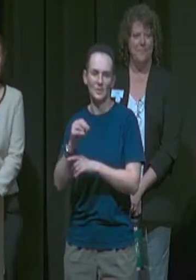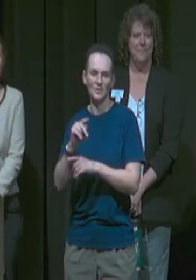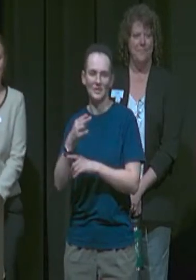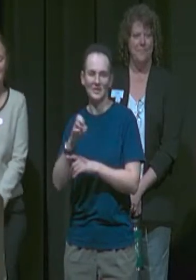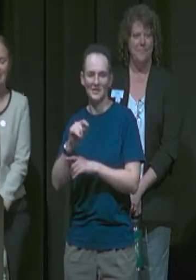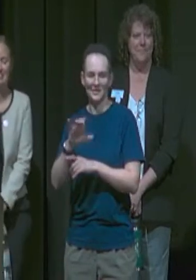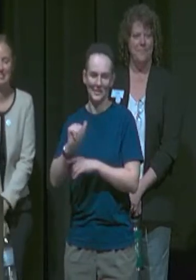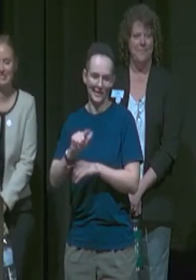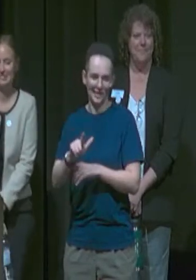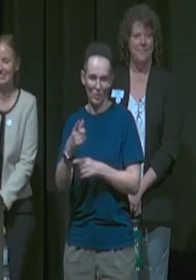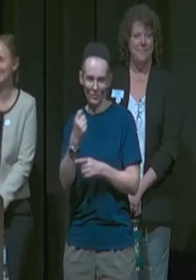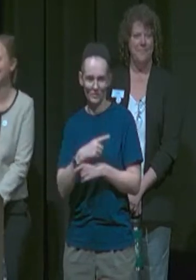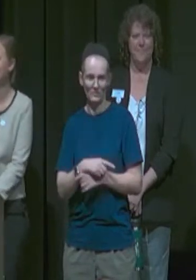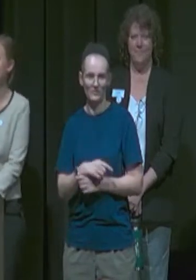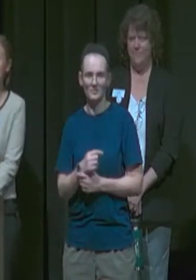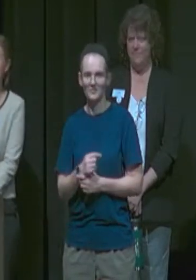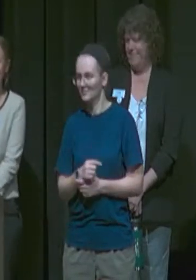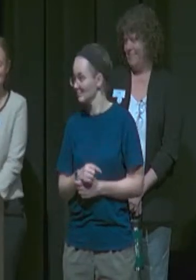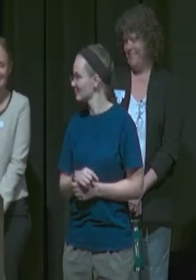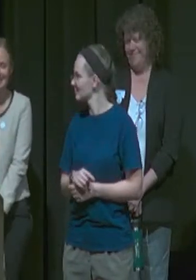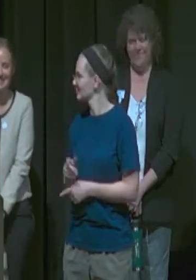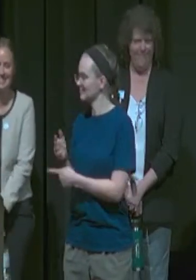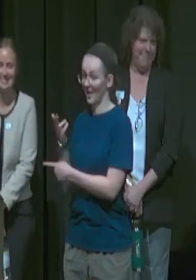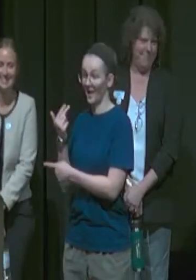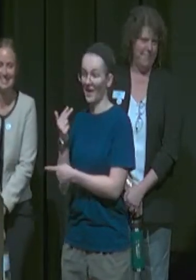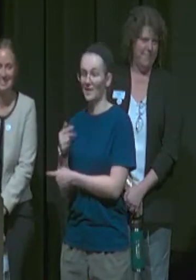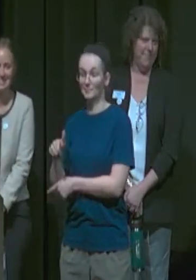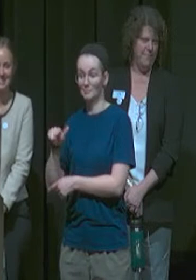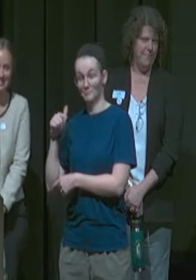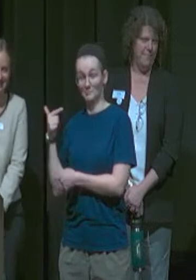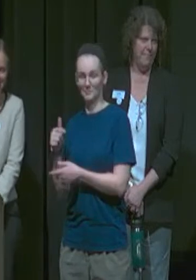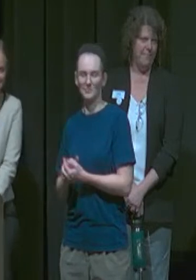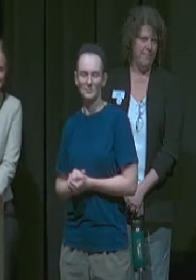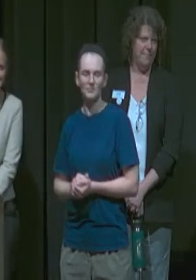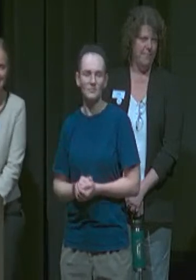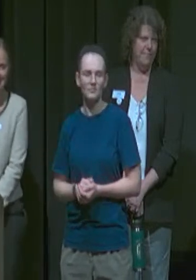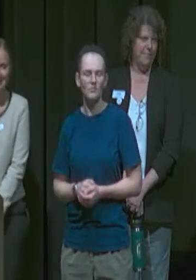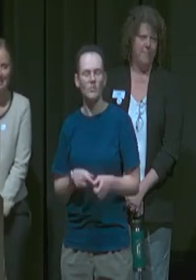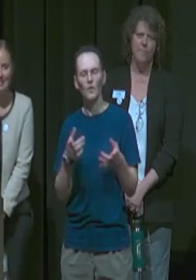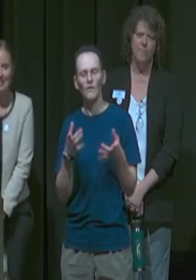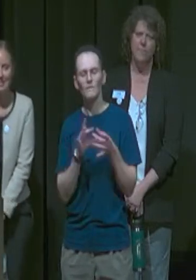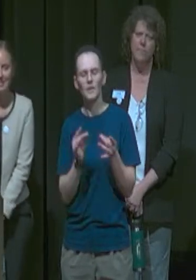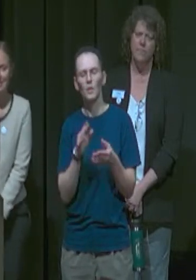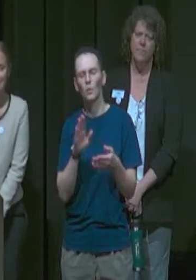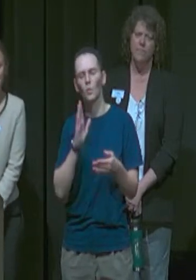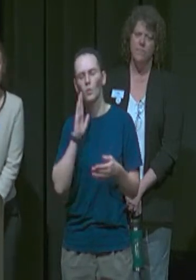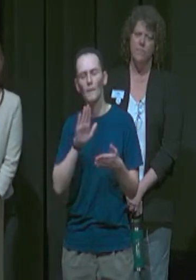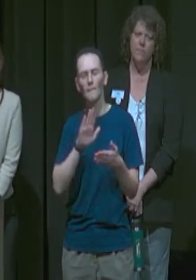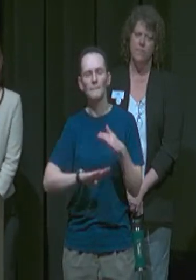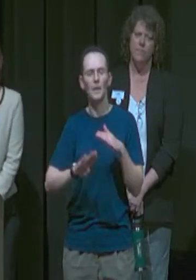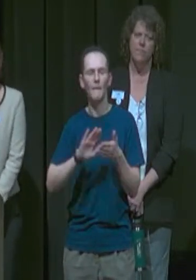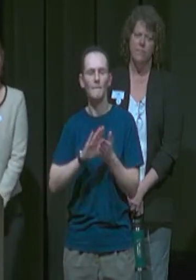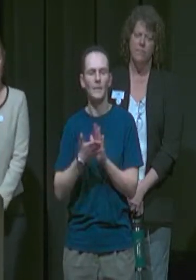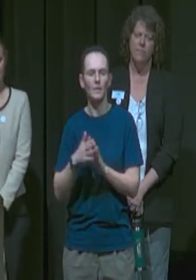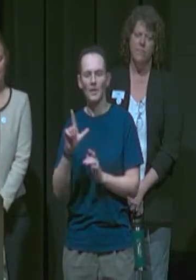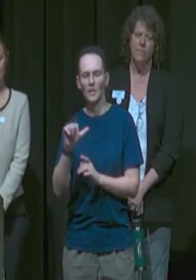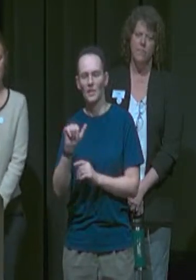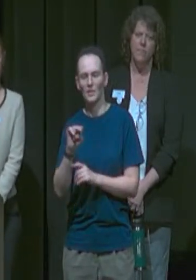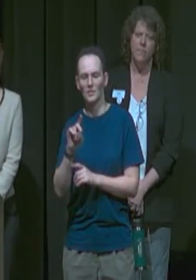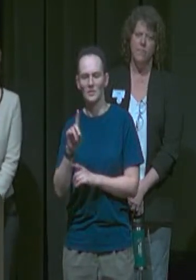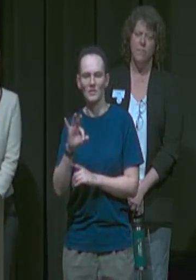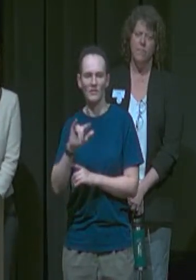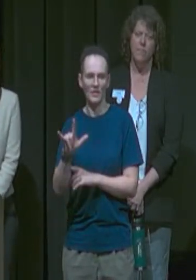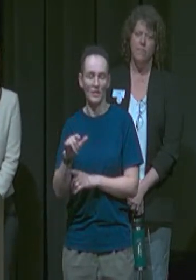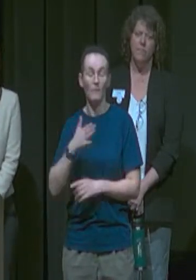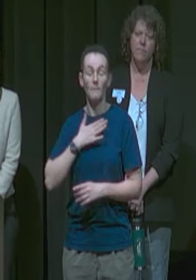yeah. So, Courtney? you mentioned it was basically going to become a landfill. And